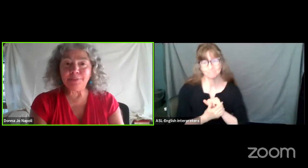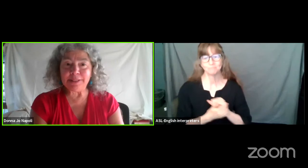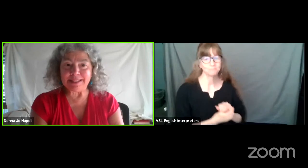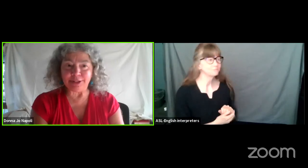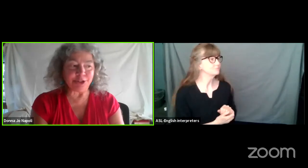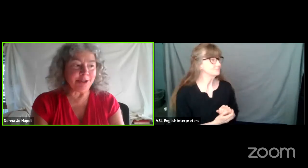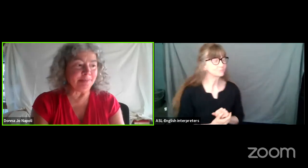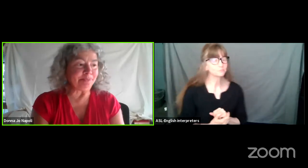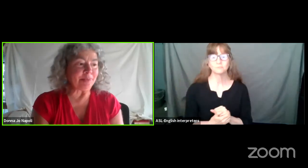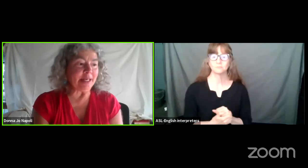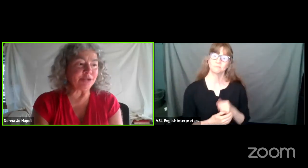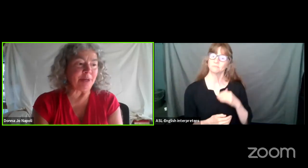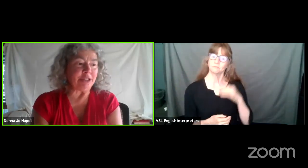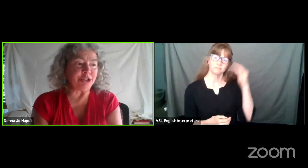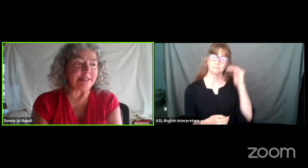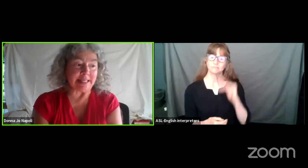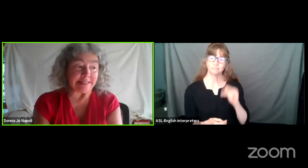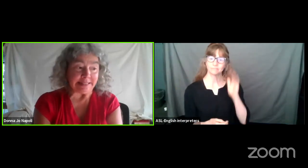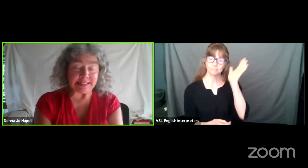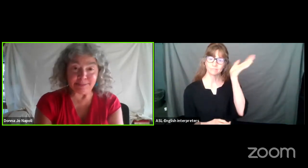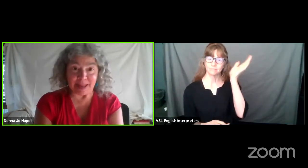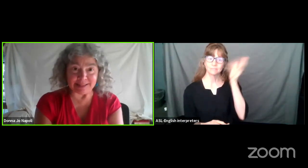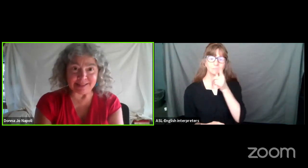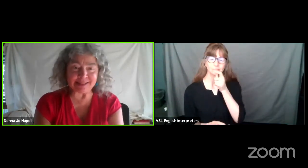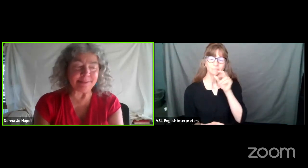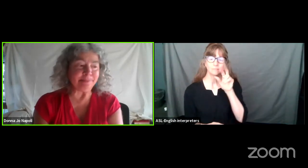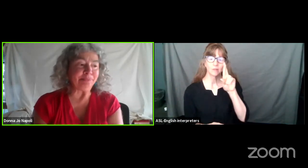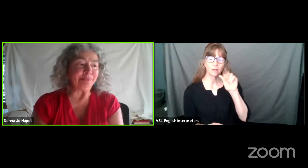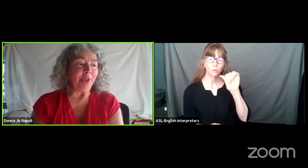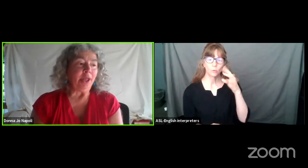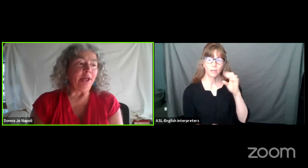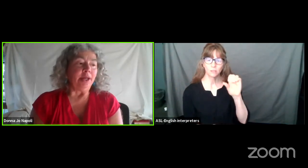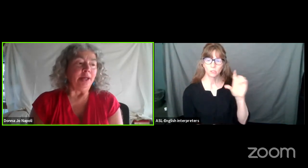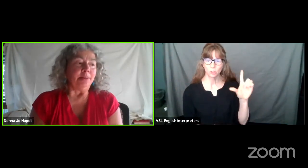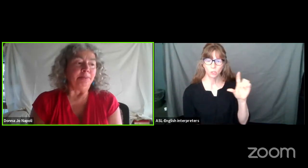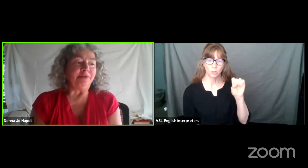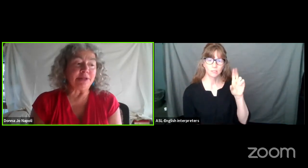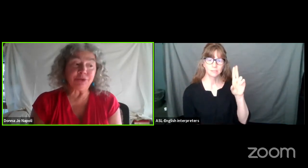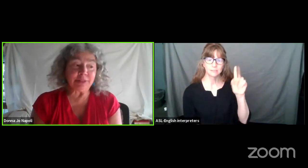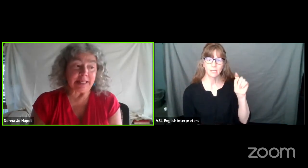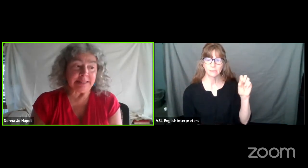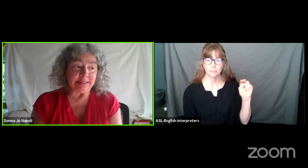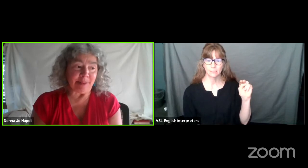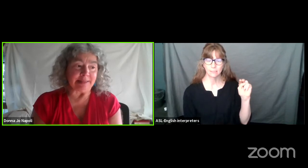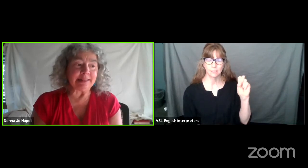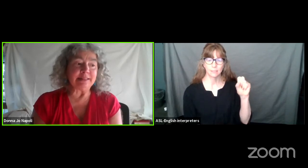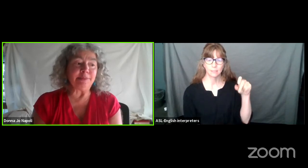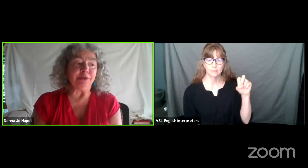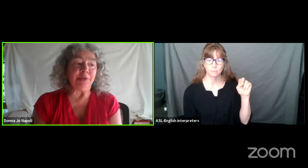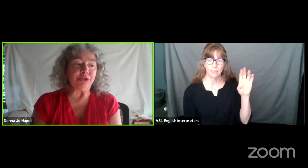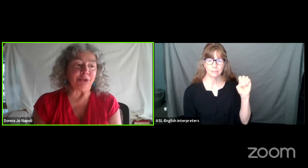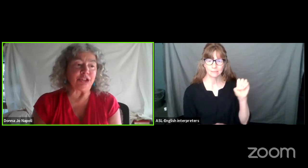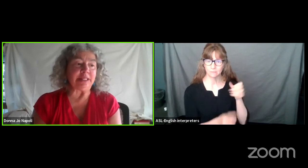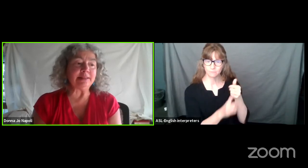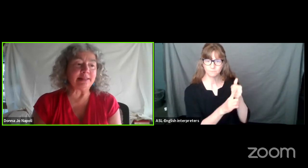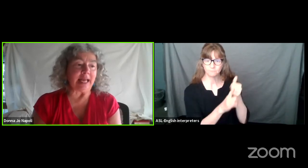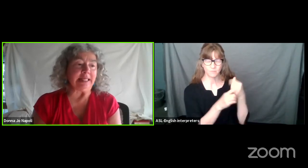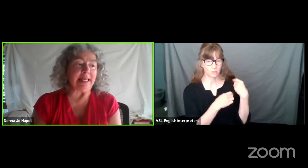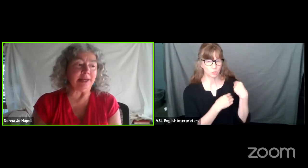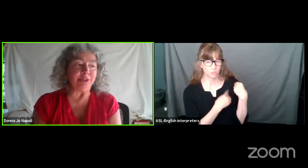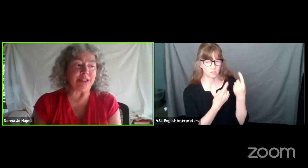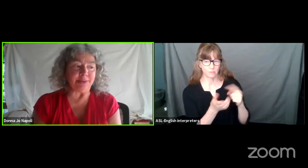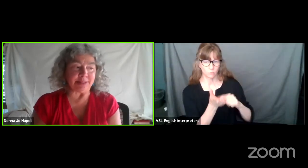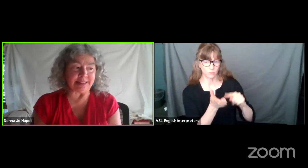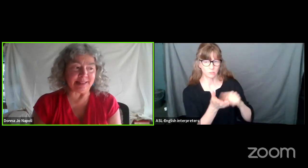Our next presenter is Rachel Sutton-Spence. Professor Sutton-Spence has been researching